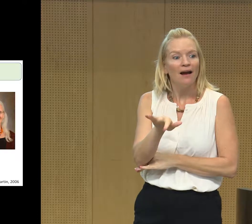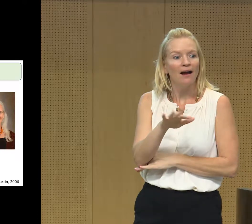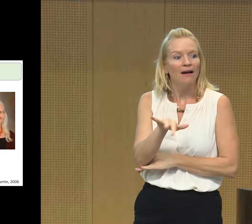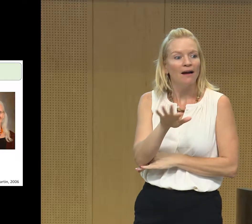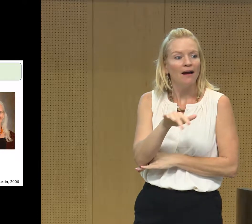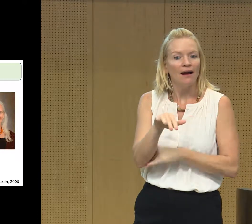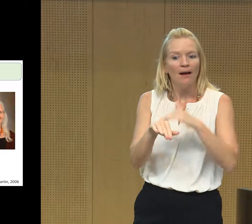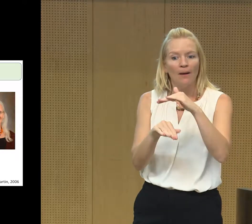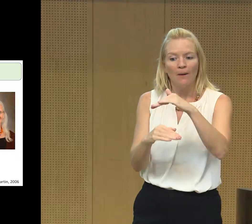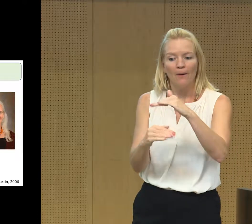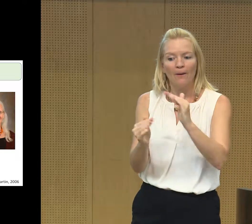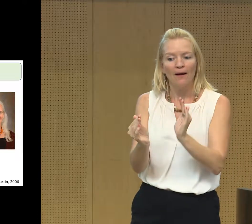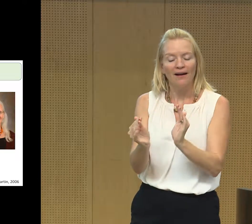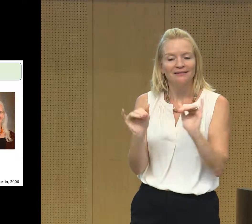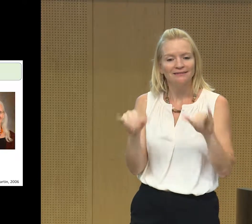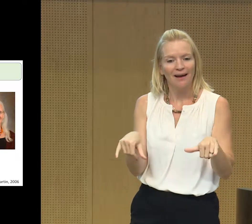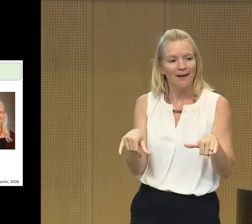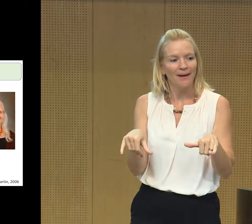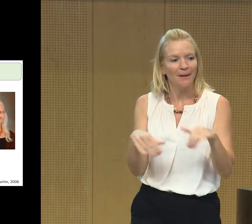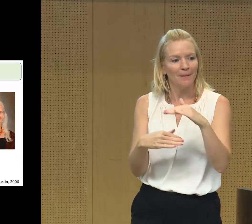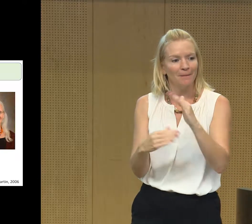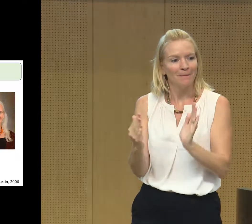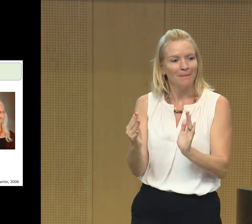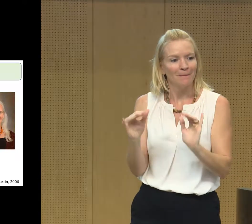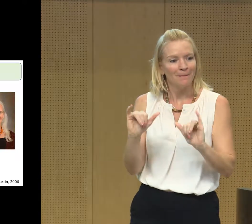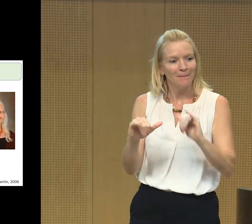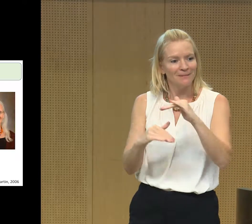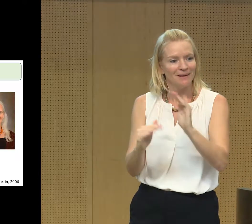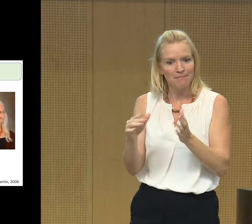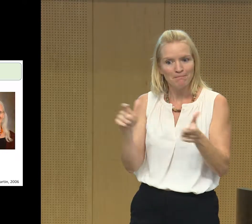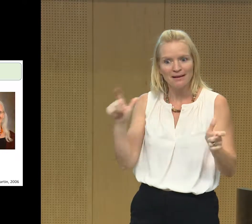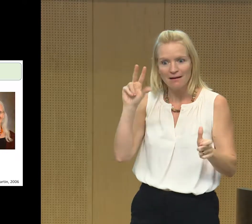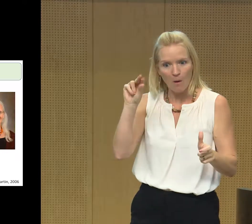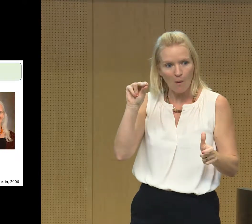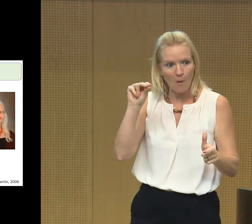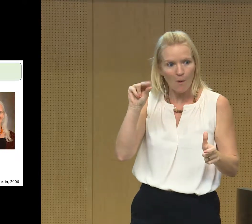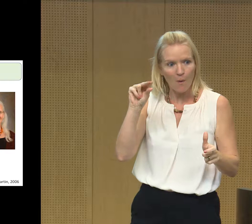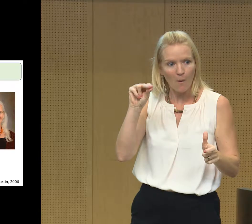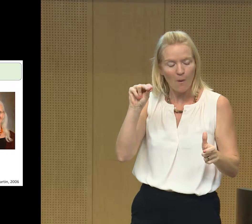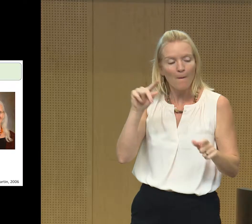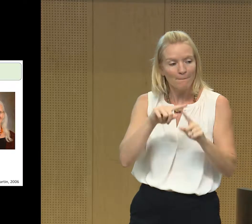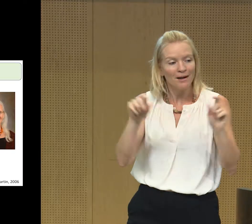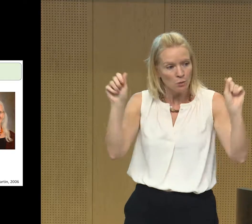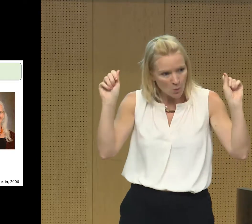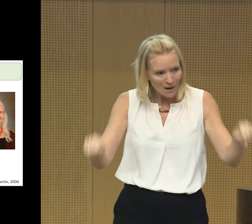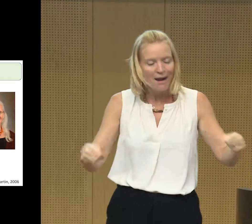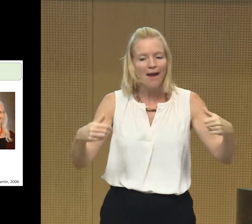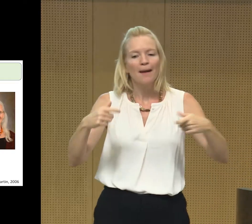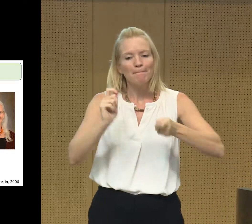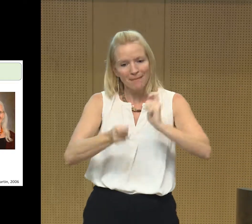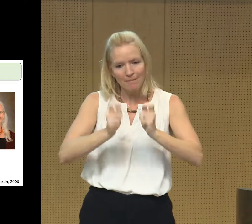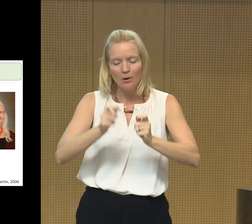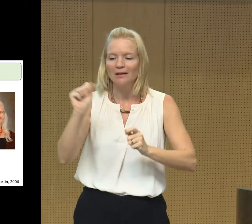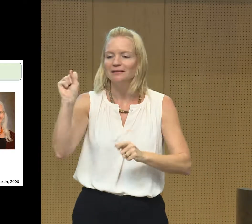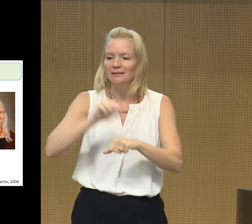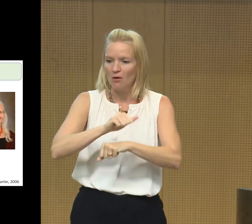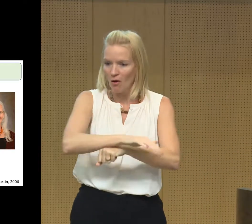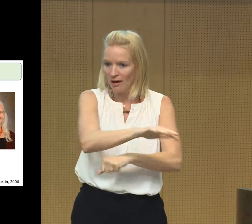It's contained, it's smaller, there's a space envelope there. You